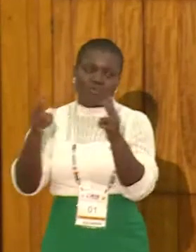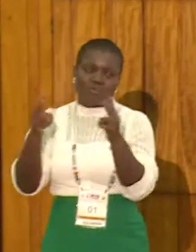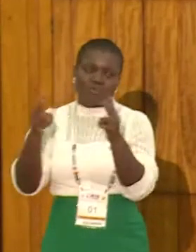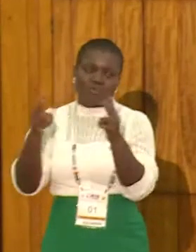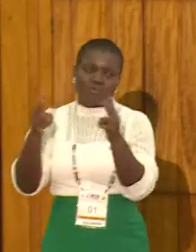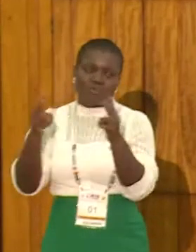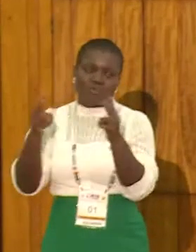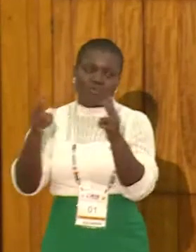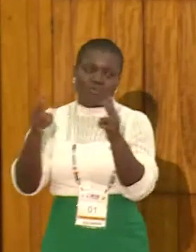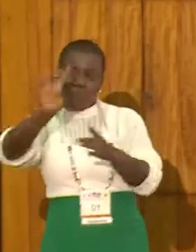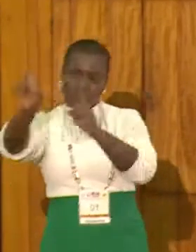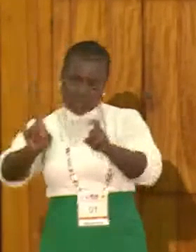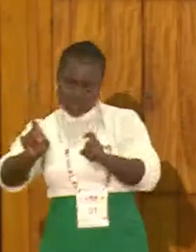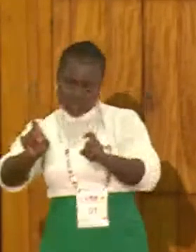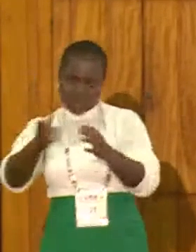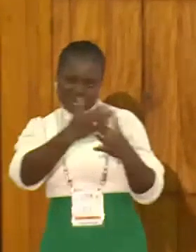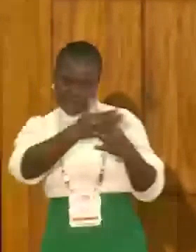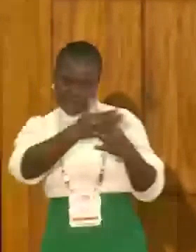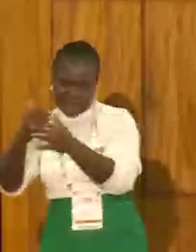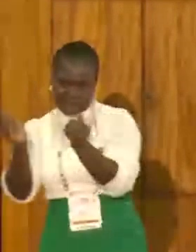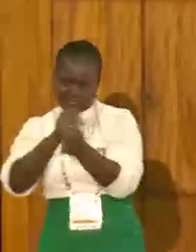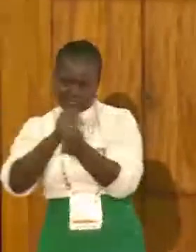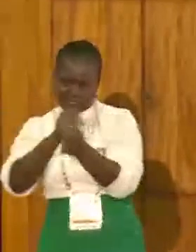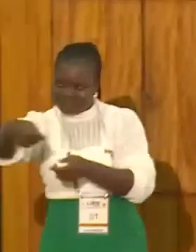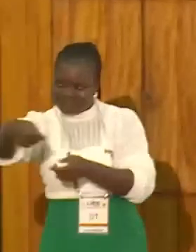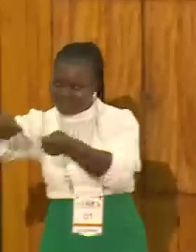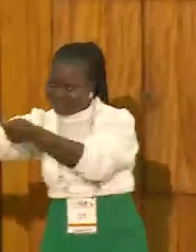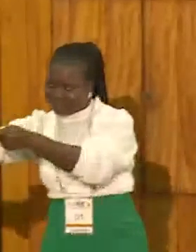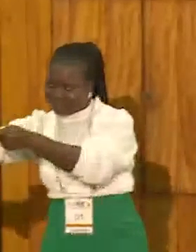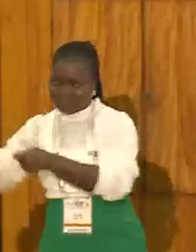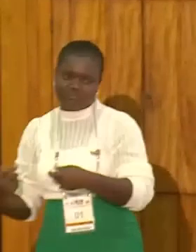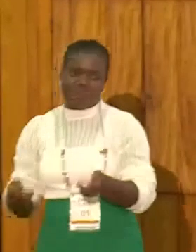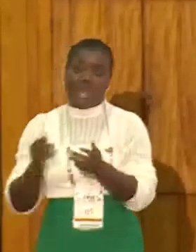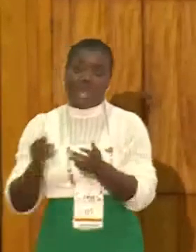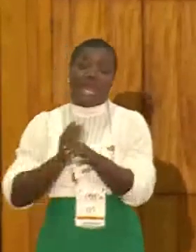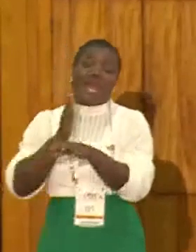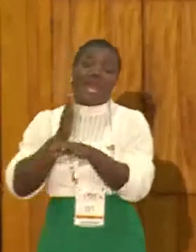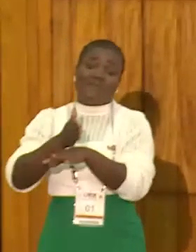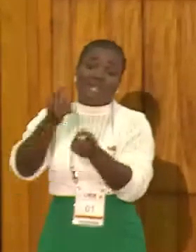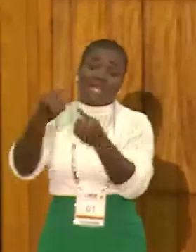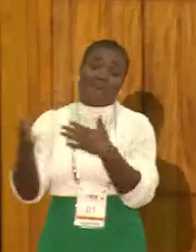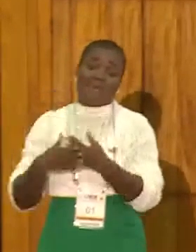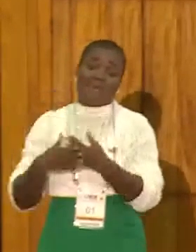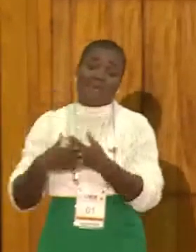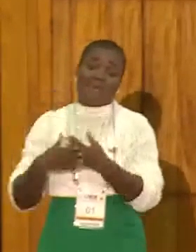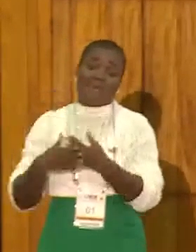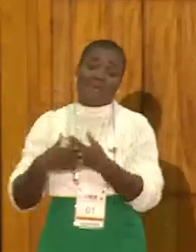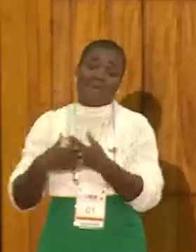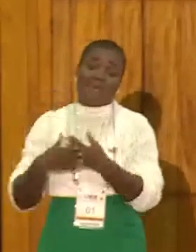stigma checklist, which we shared with them, and then we got data from them after they got back from the facilities, and then that's what fed